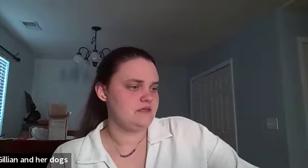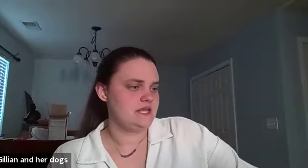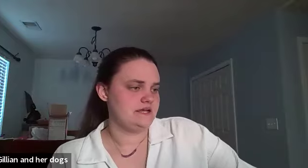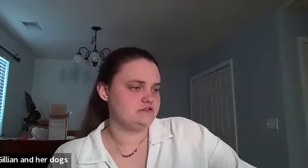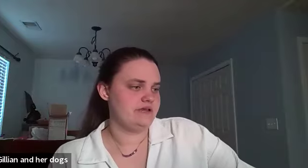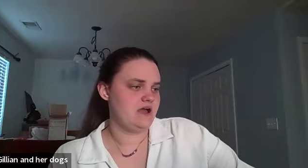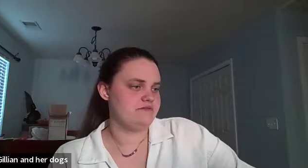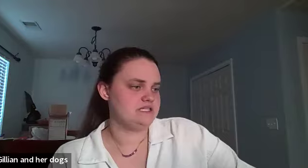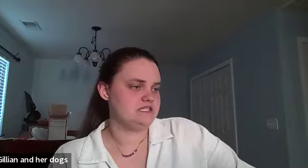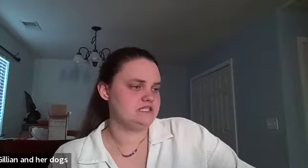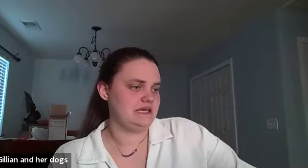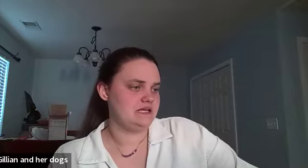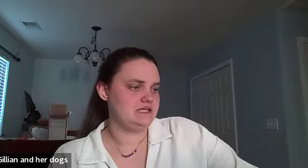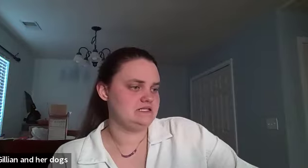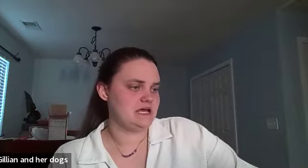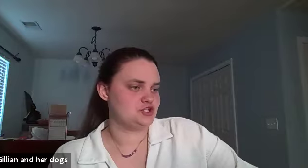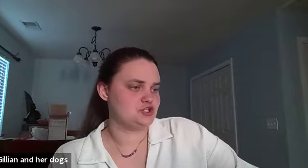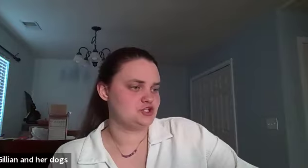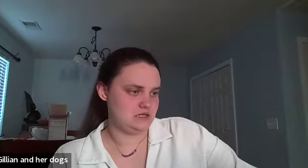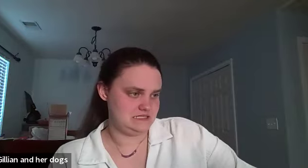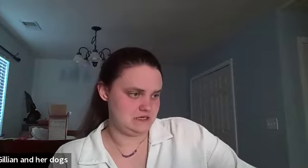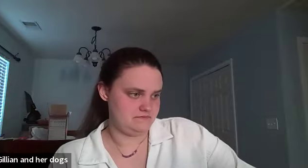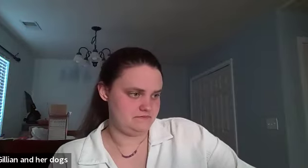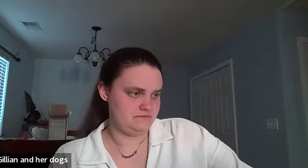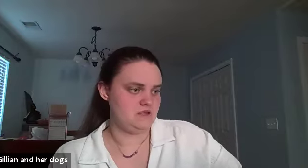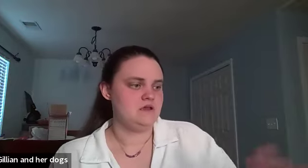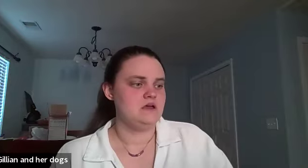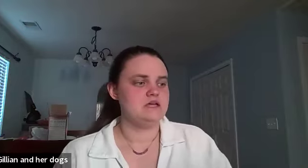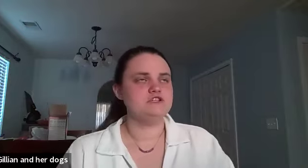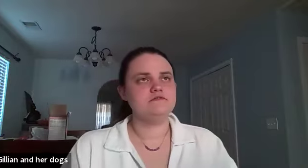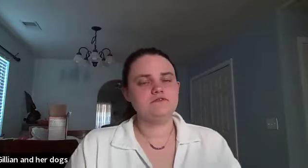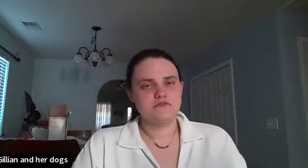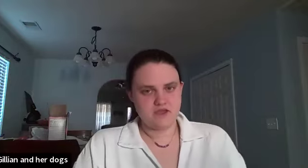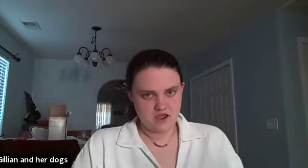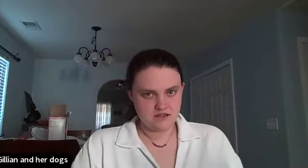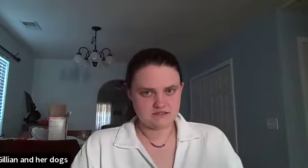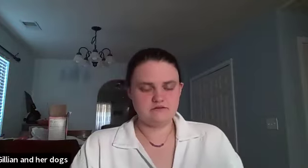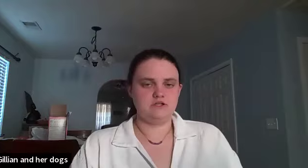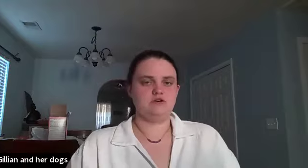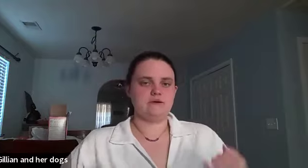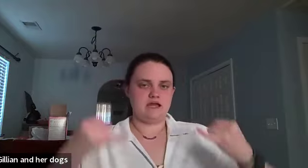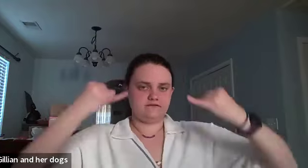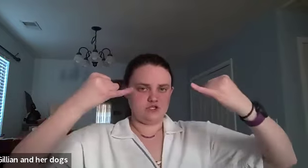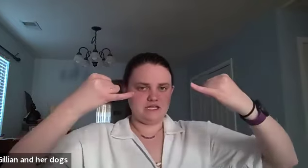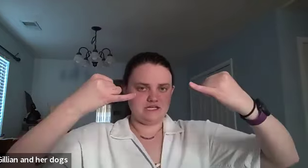Then the next one we have is spaghetti slash pasta. And so for that, you're going to have two